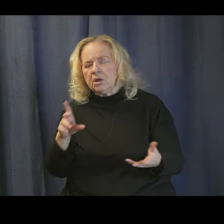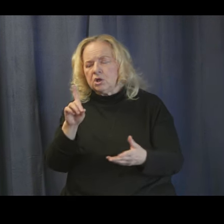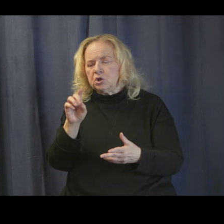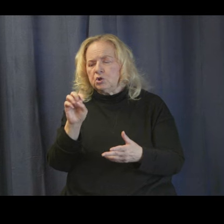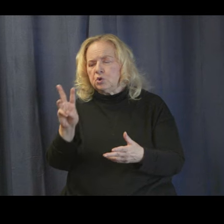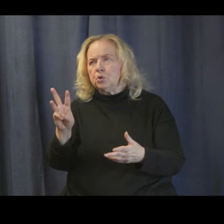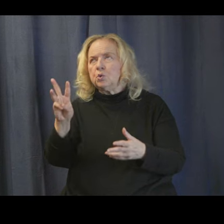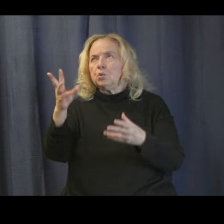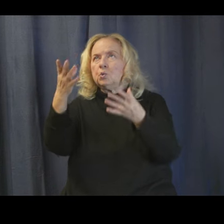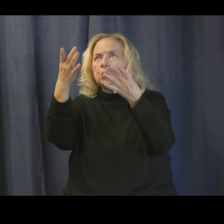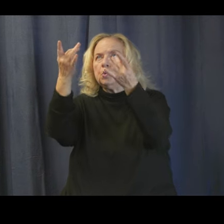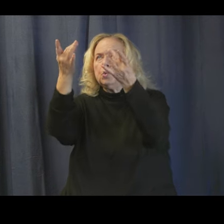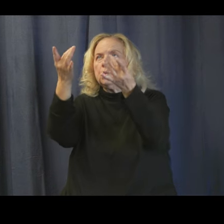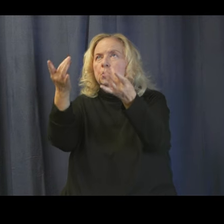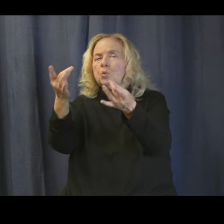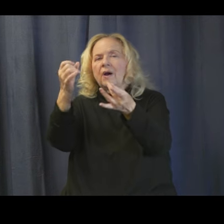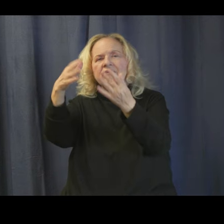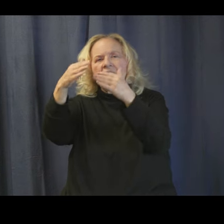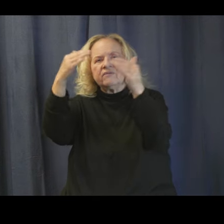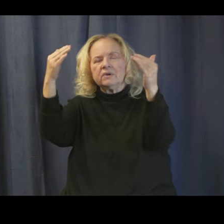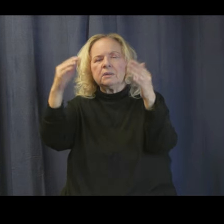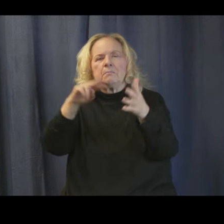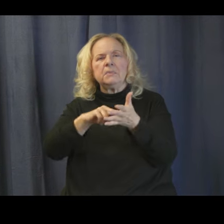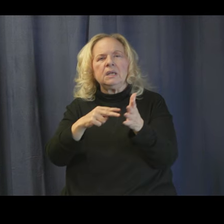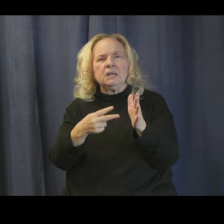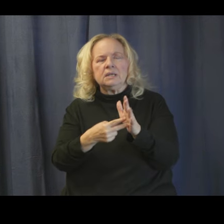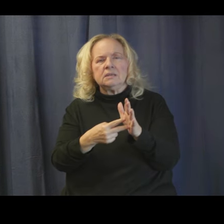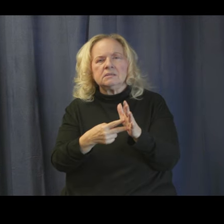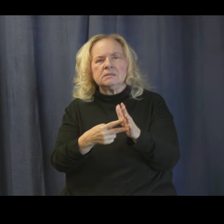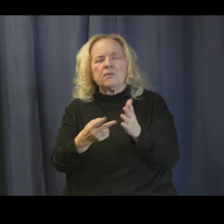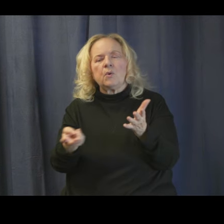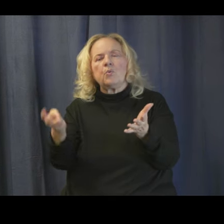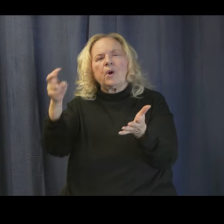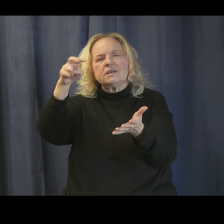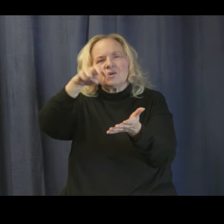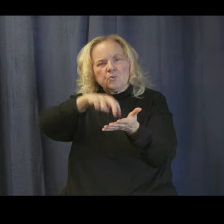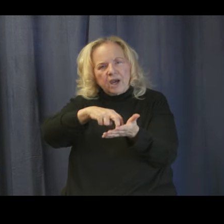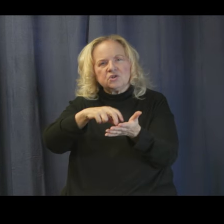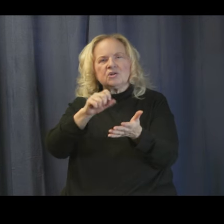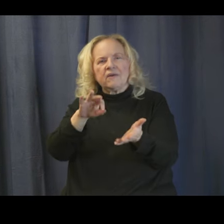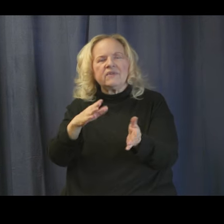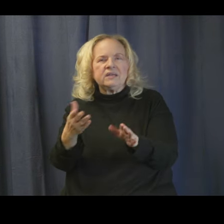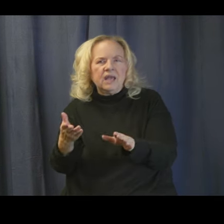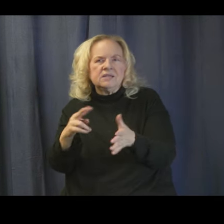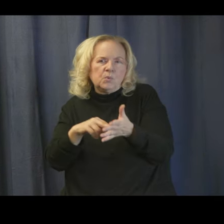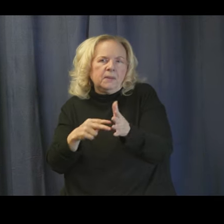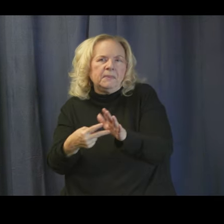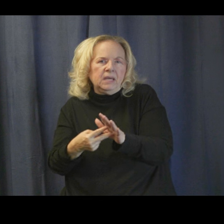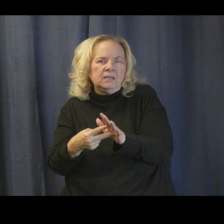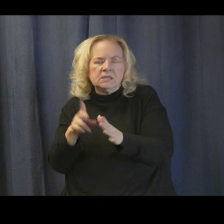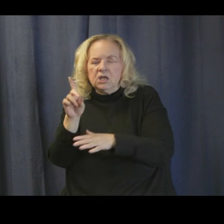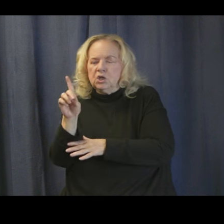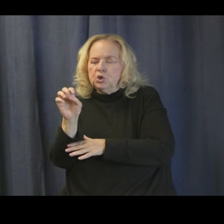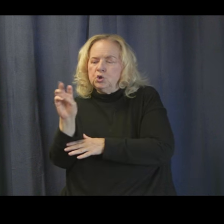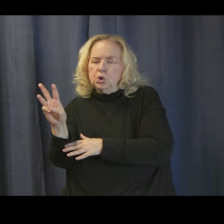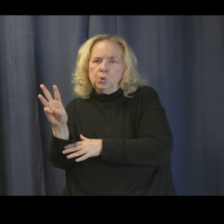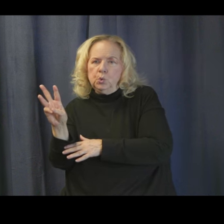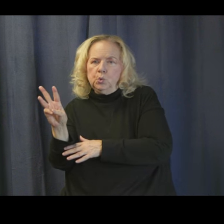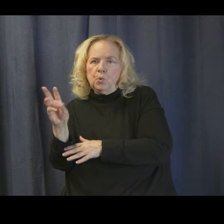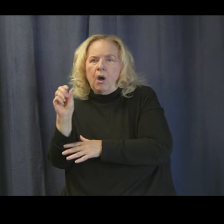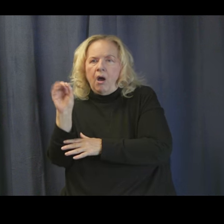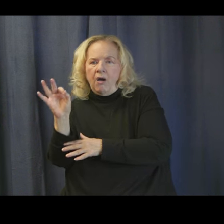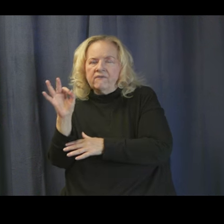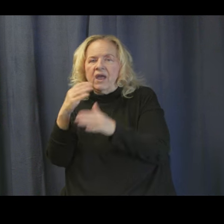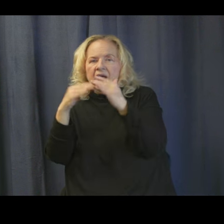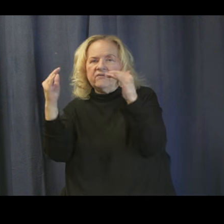The dew of heaven always refers to the resurrection of the dead. The dew of